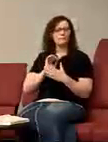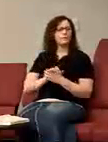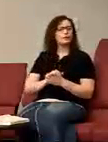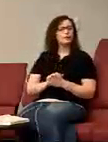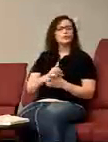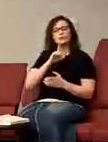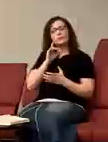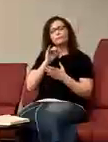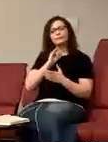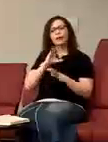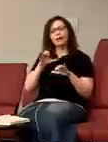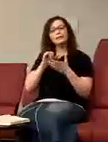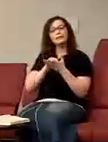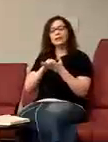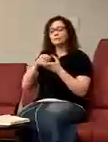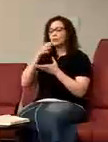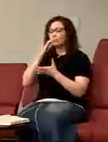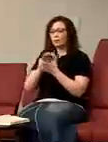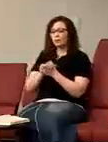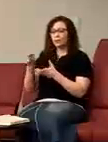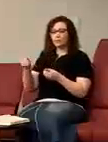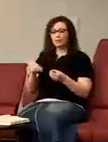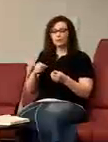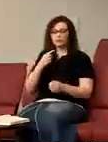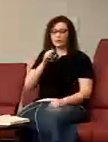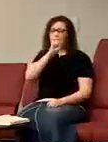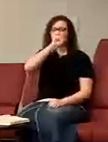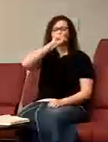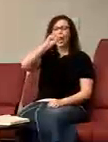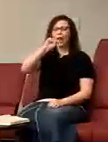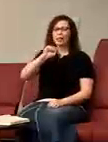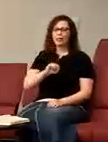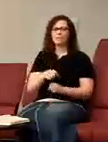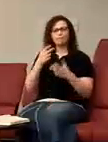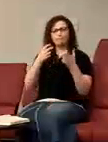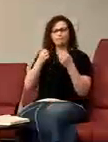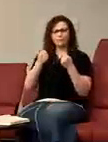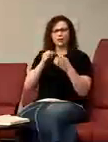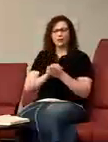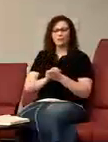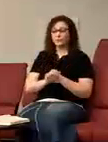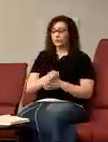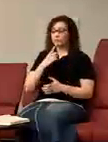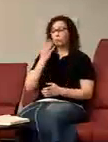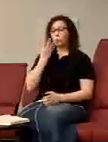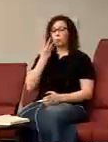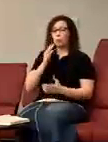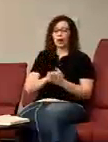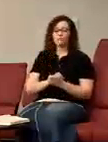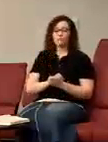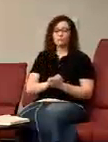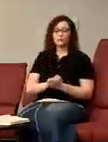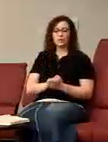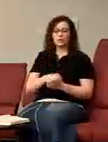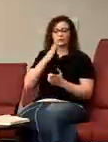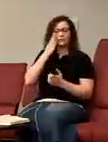that, brought the wife in, and she said, I love that car. I mean, exact words. I was like, wow, okay, this is it. So I bought it, and it's a little four-cylinder.